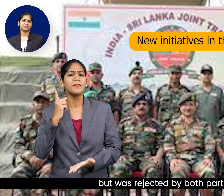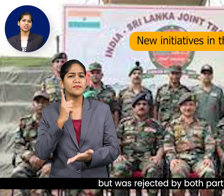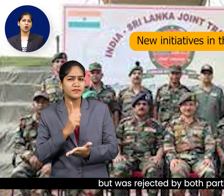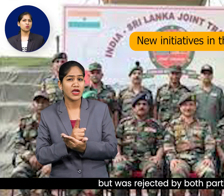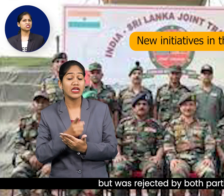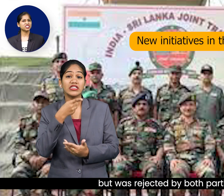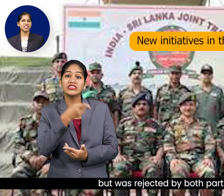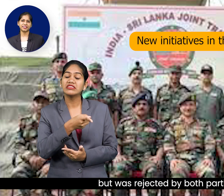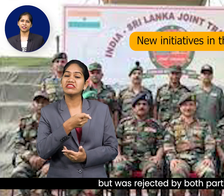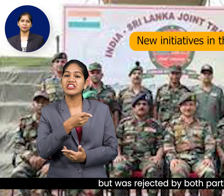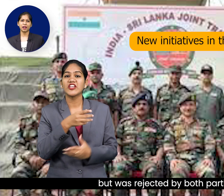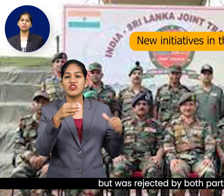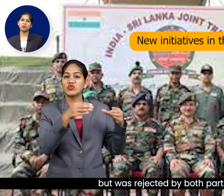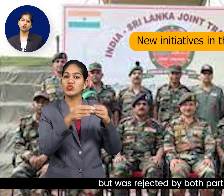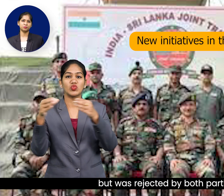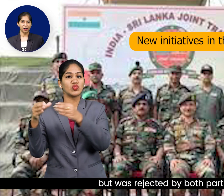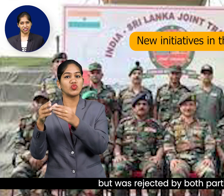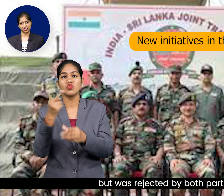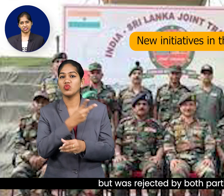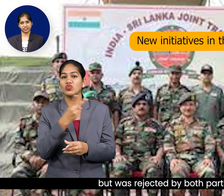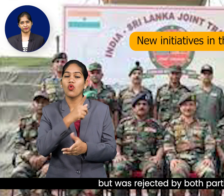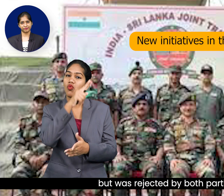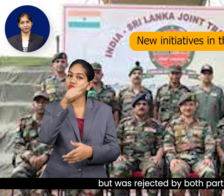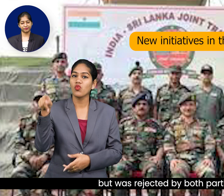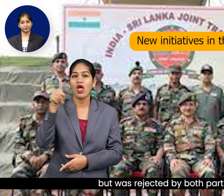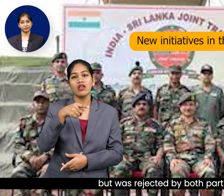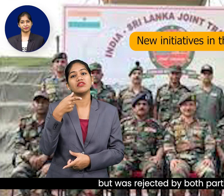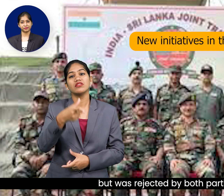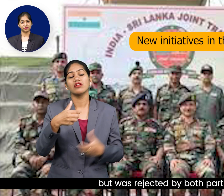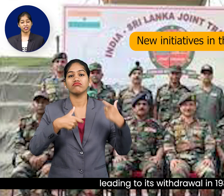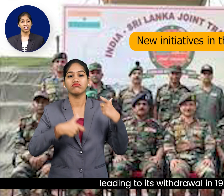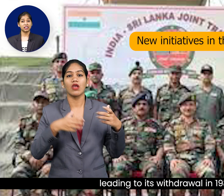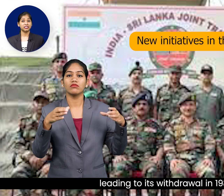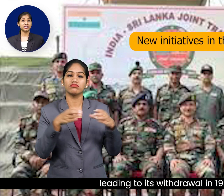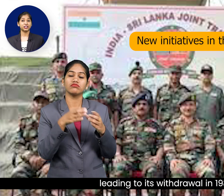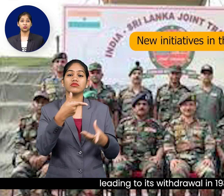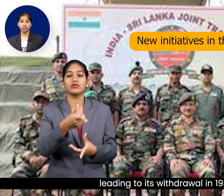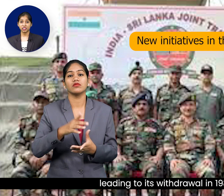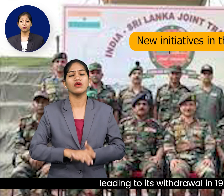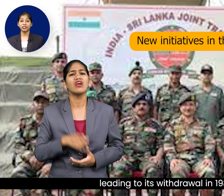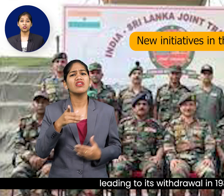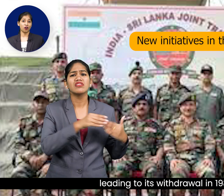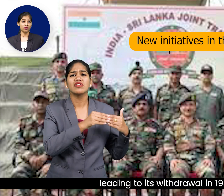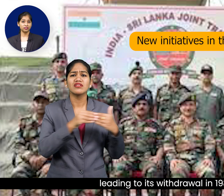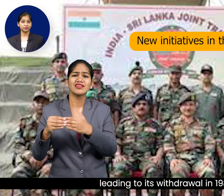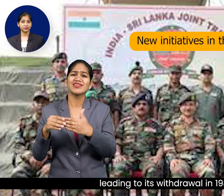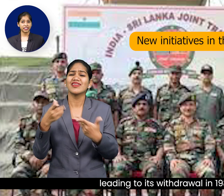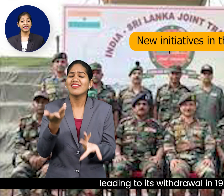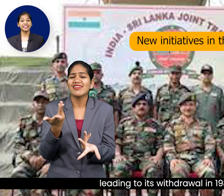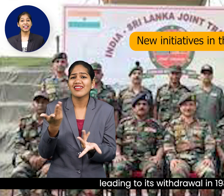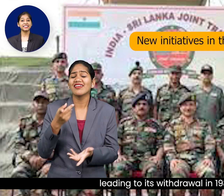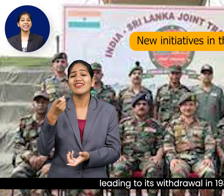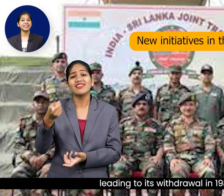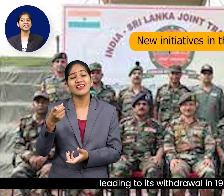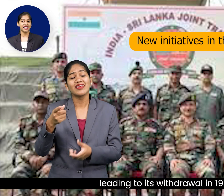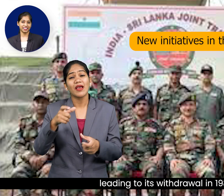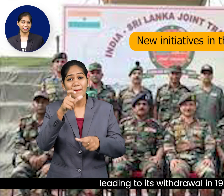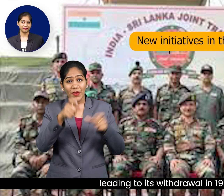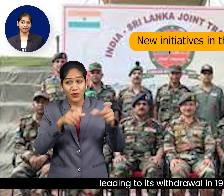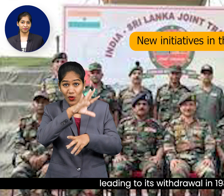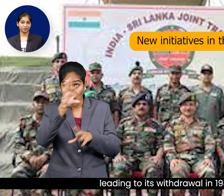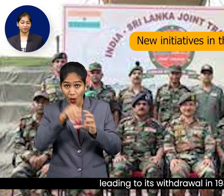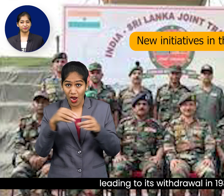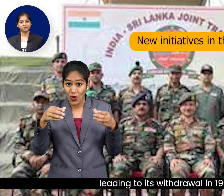but was rejected by both parties, leading to its withdrawal in